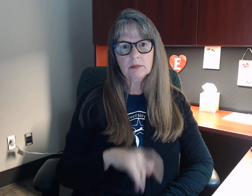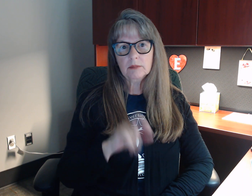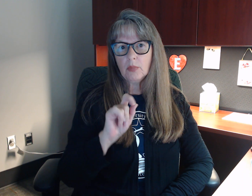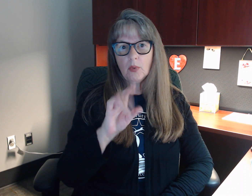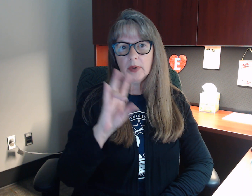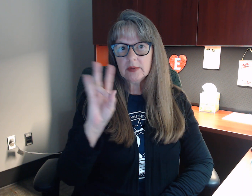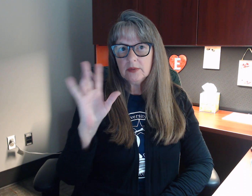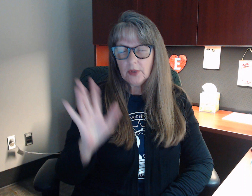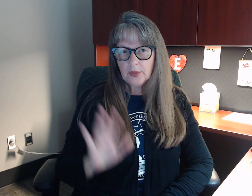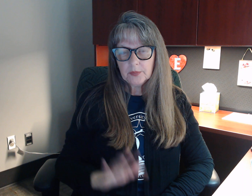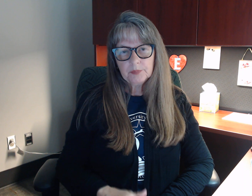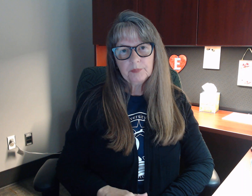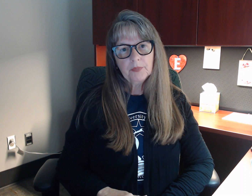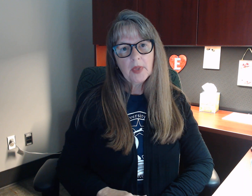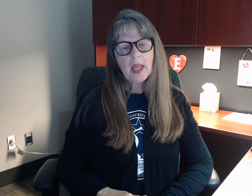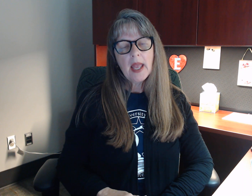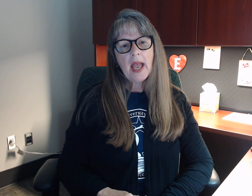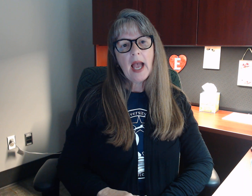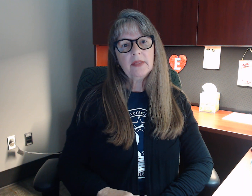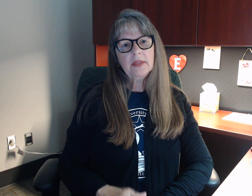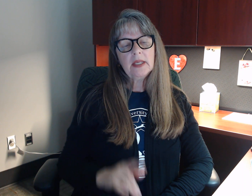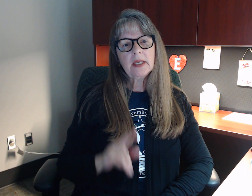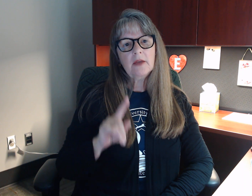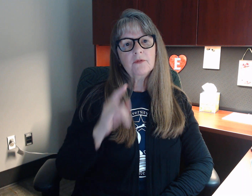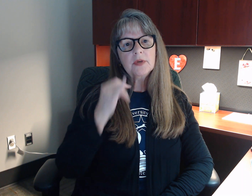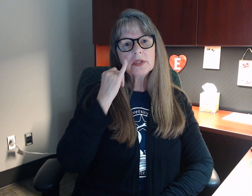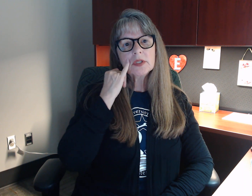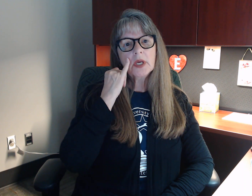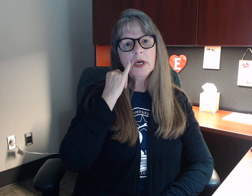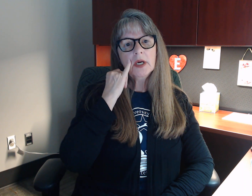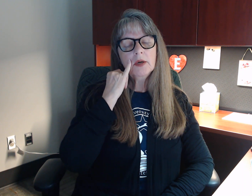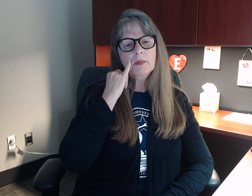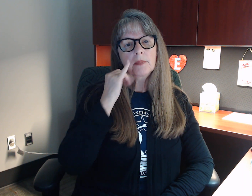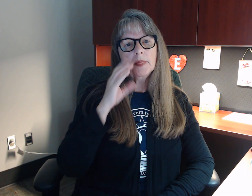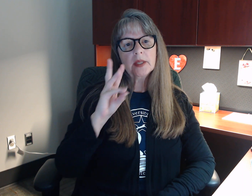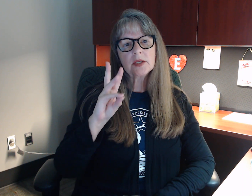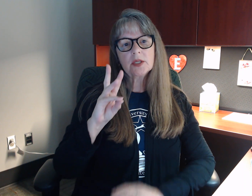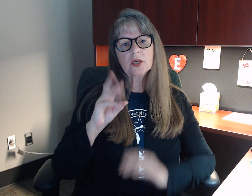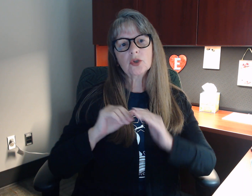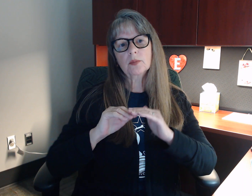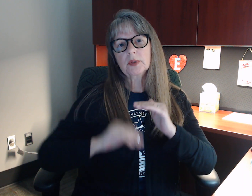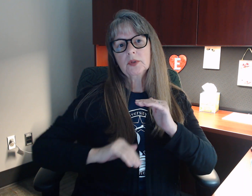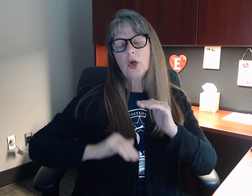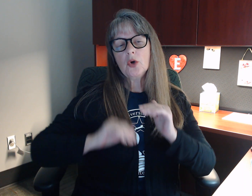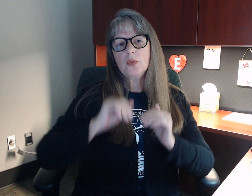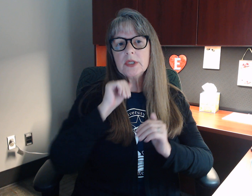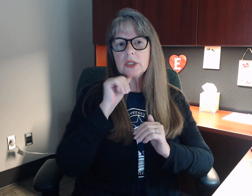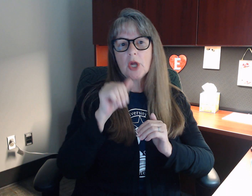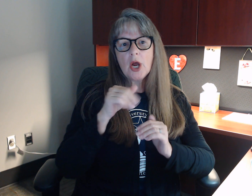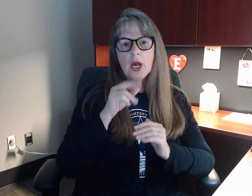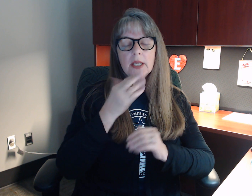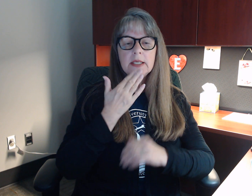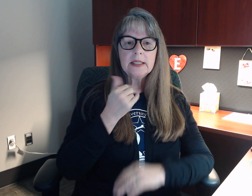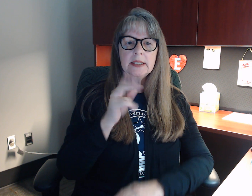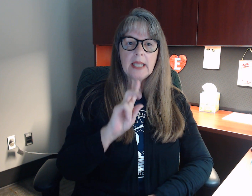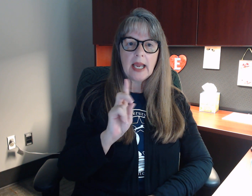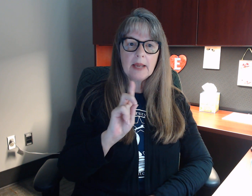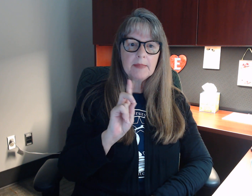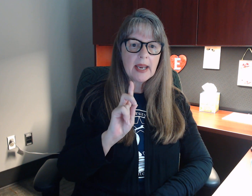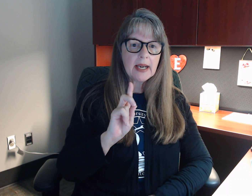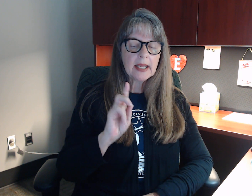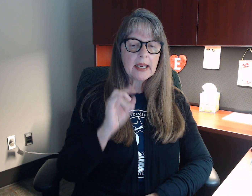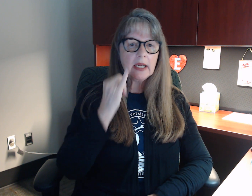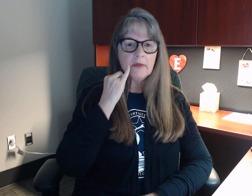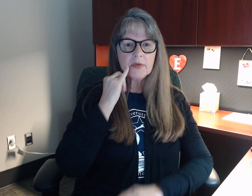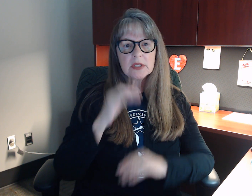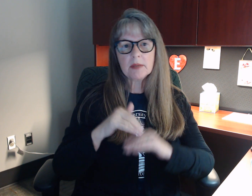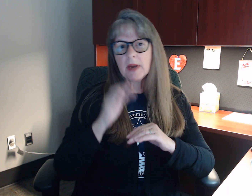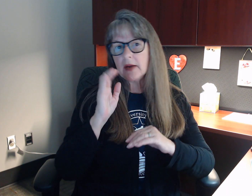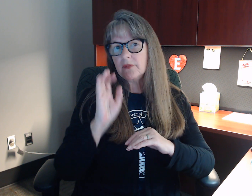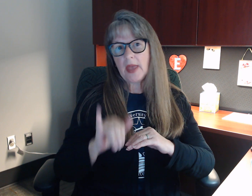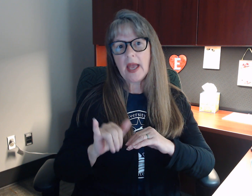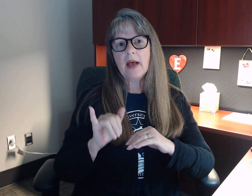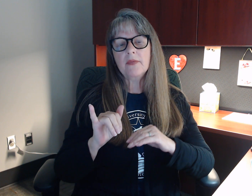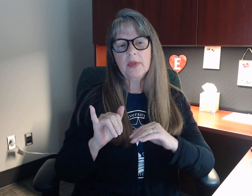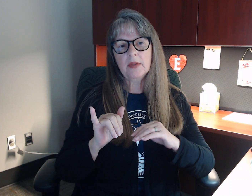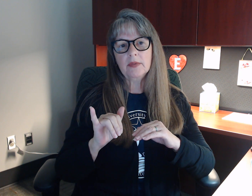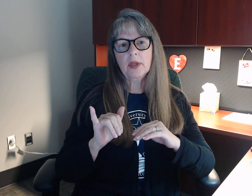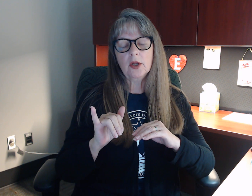Well, I think if it's 6 or below, it's non-diabetic, and if it's above that, then they